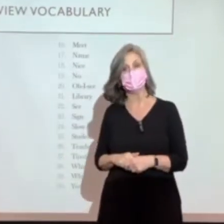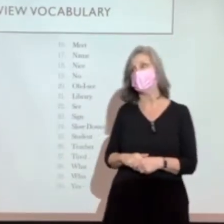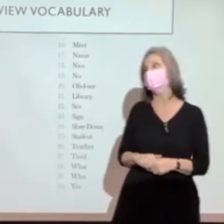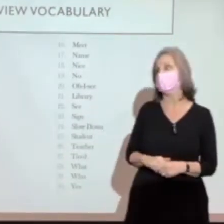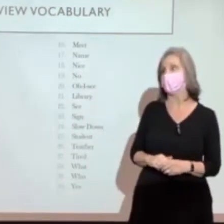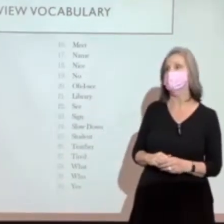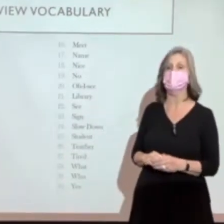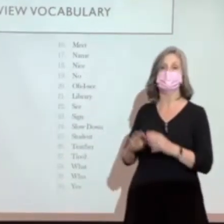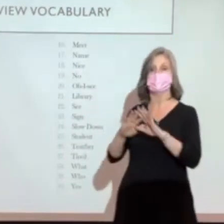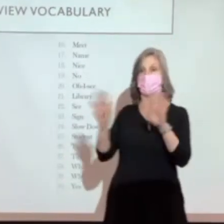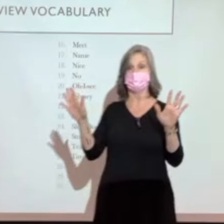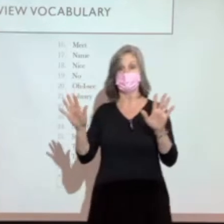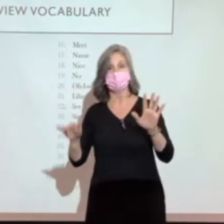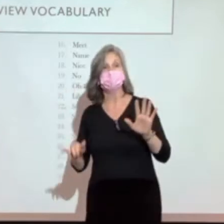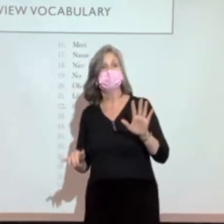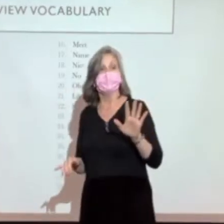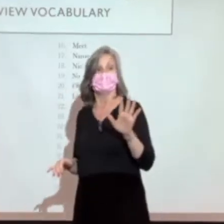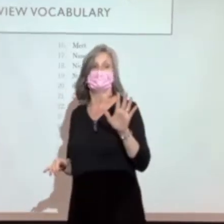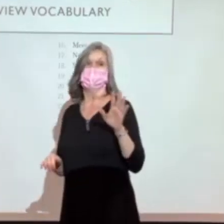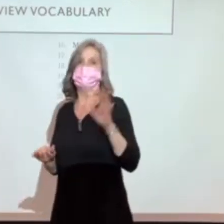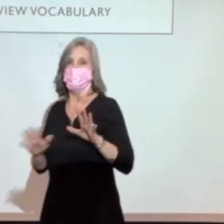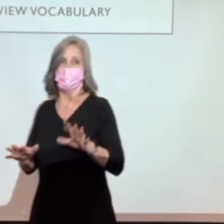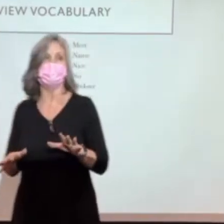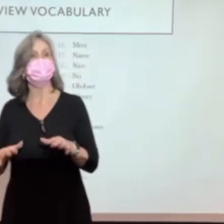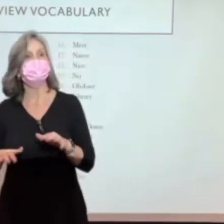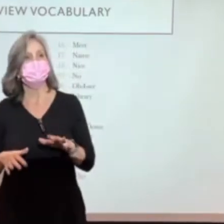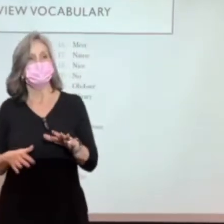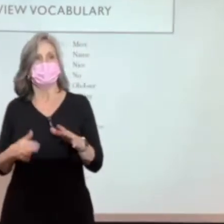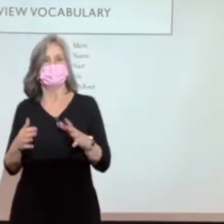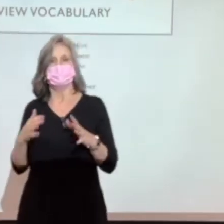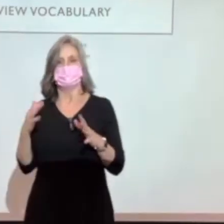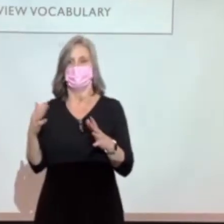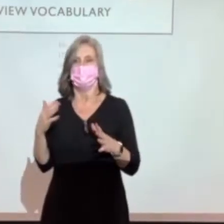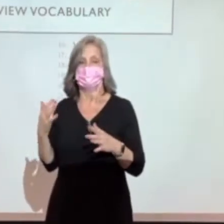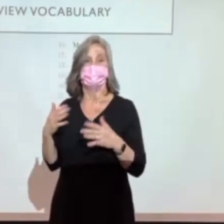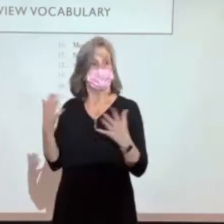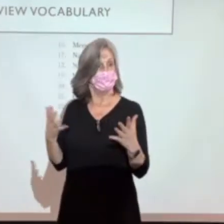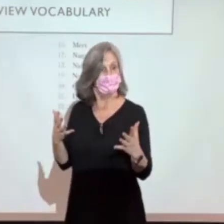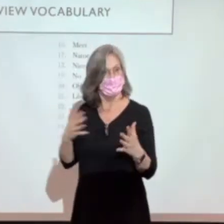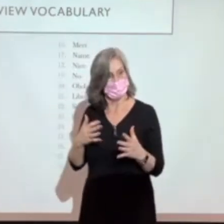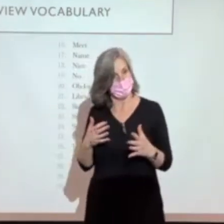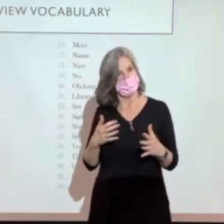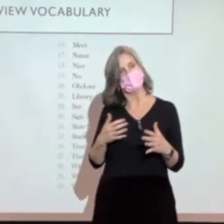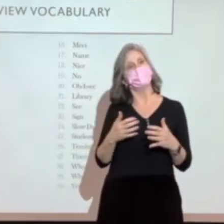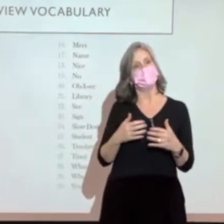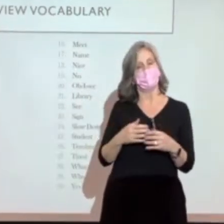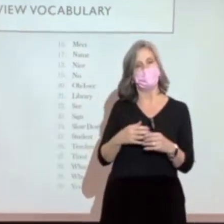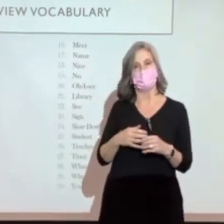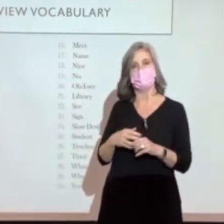State. It was actually stopped. The word impaired is questionable for some people who are deaf. They don't think